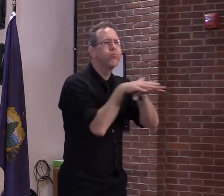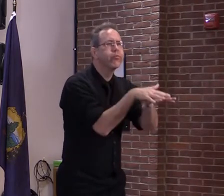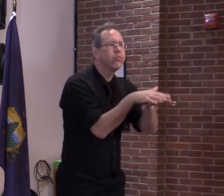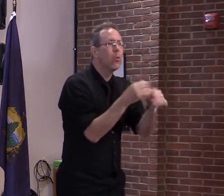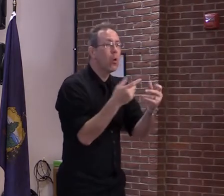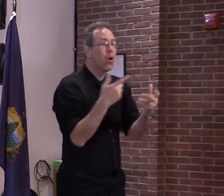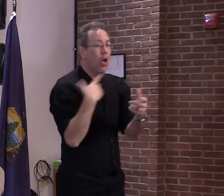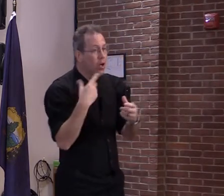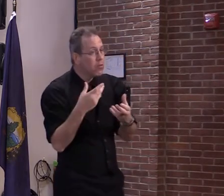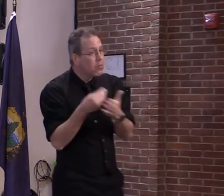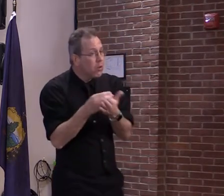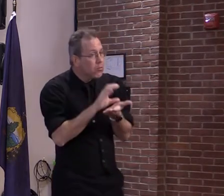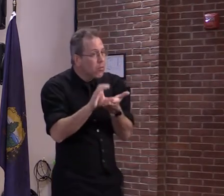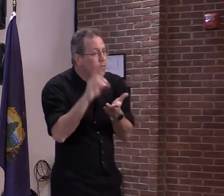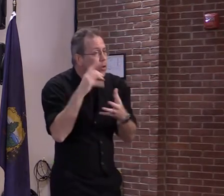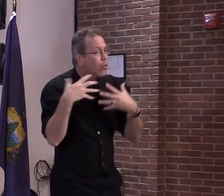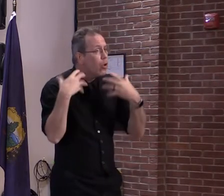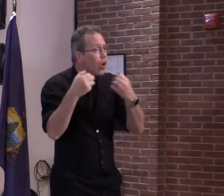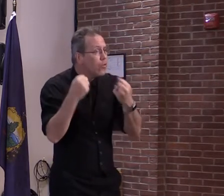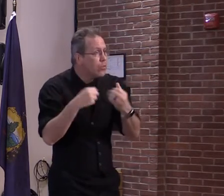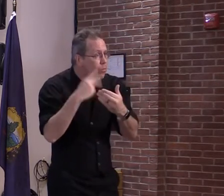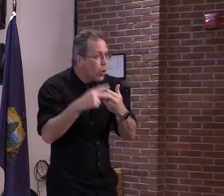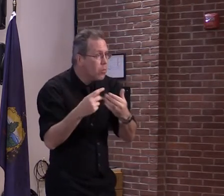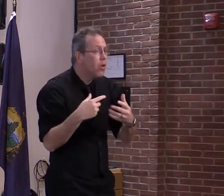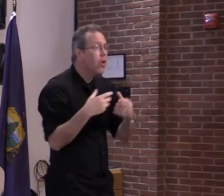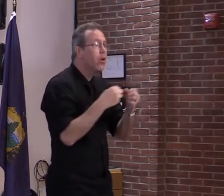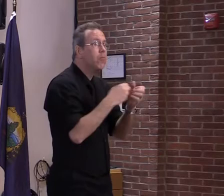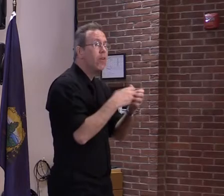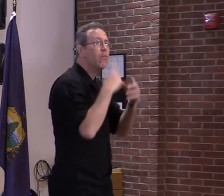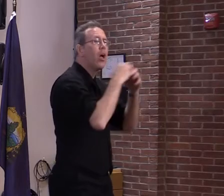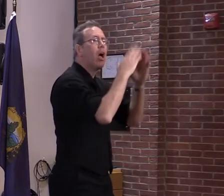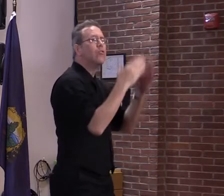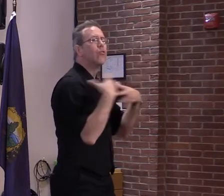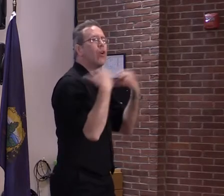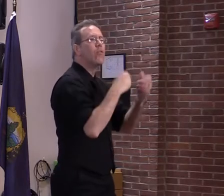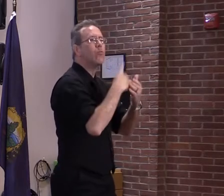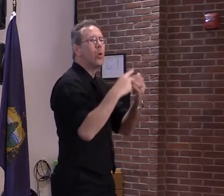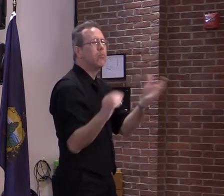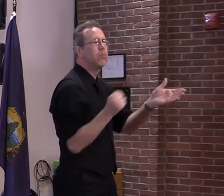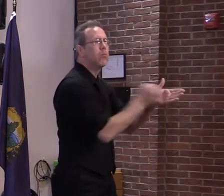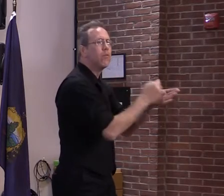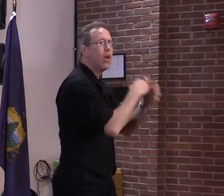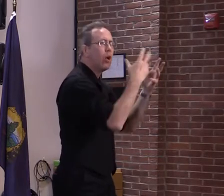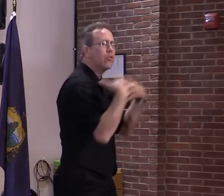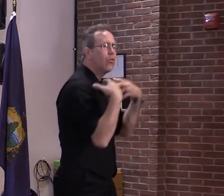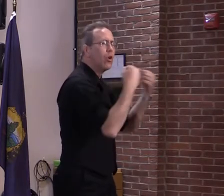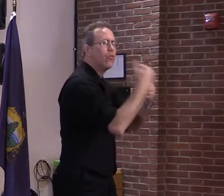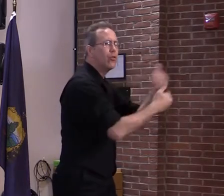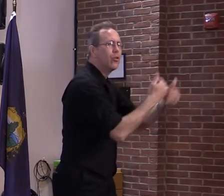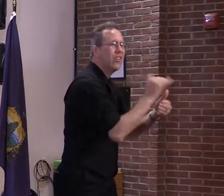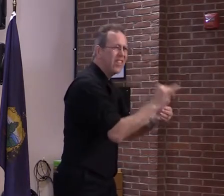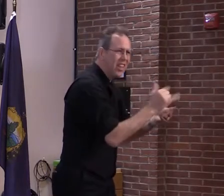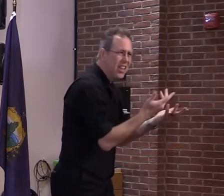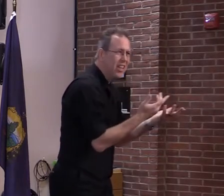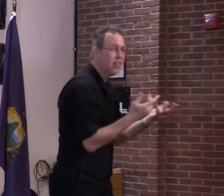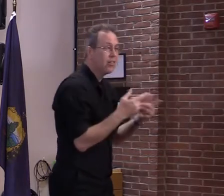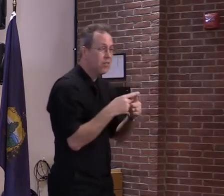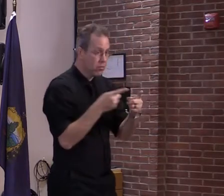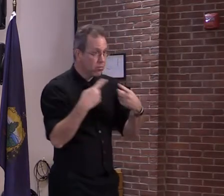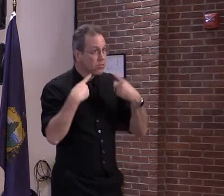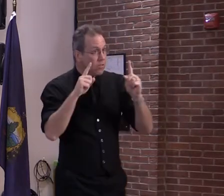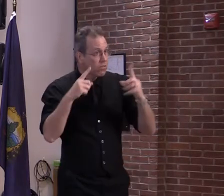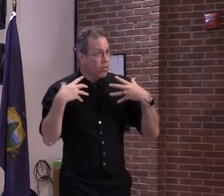in, and specifically recovery housing, to try to keep any success made in the treatment